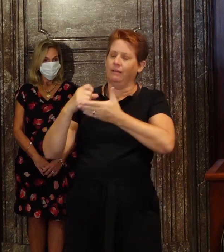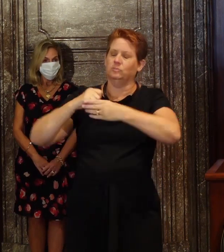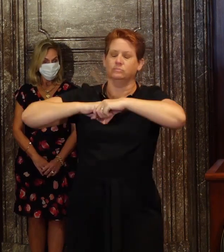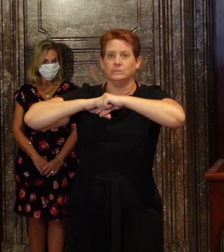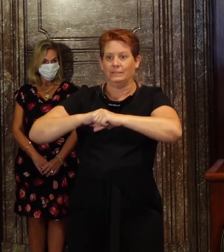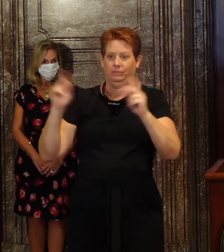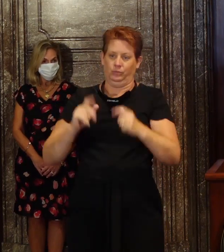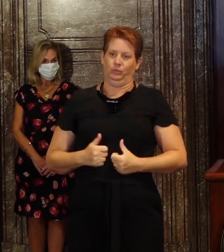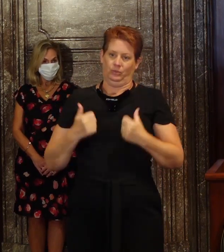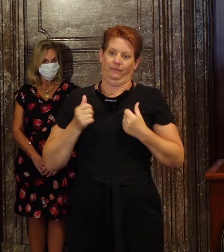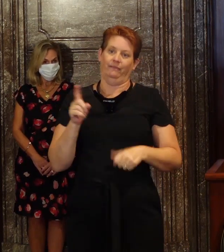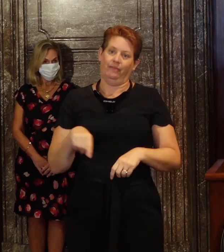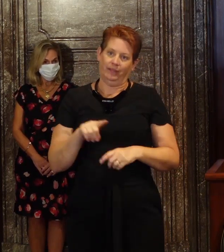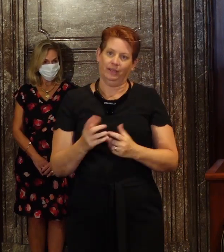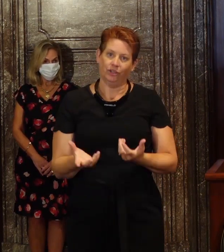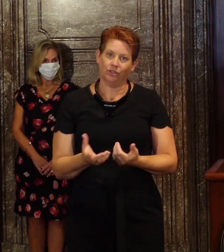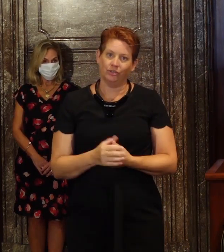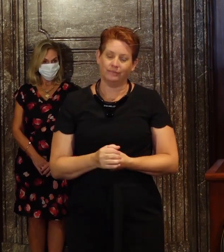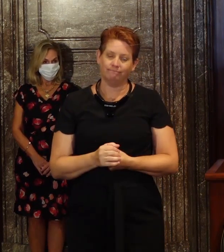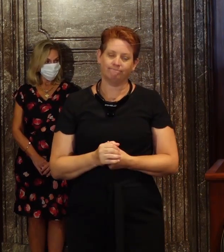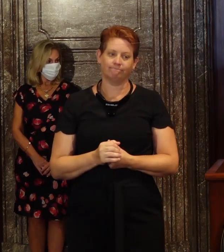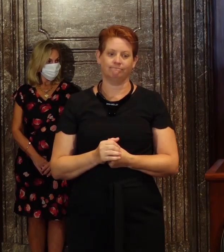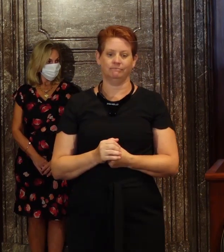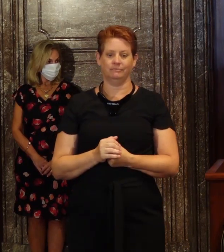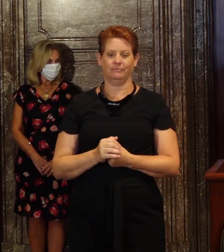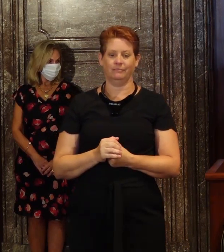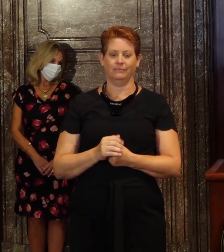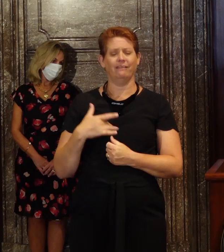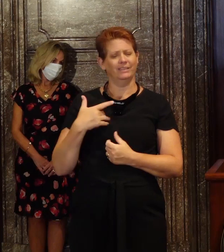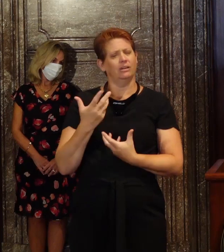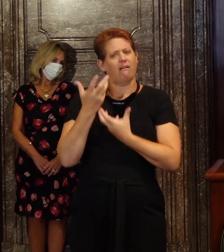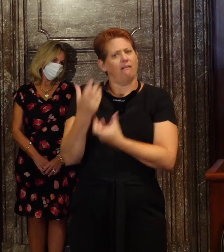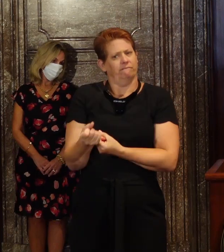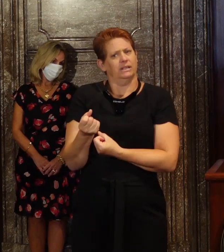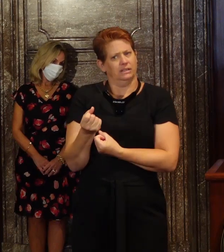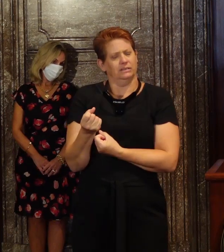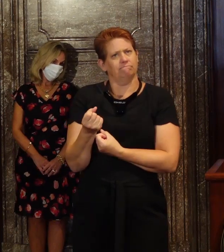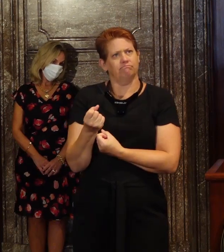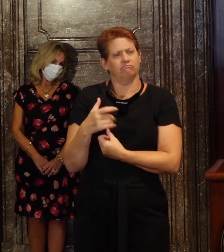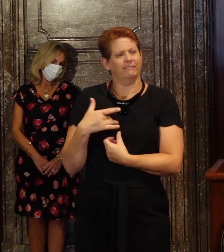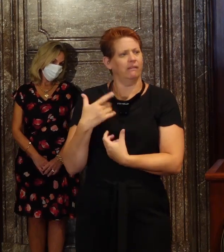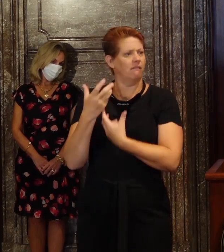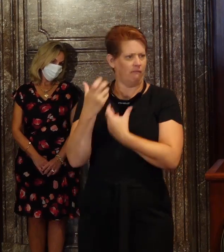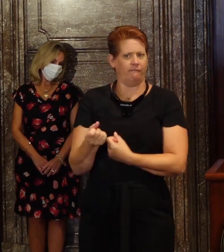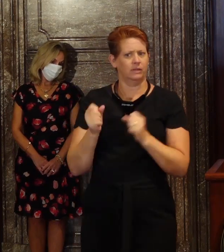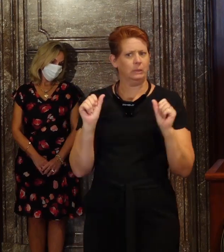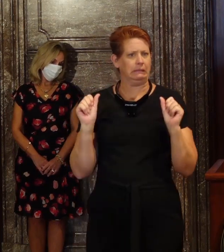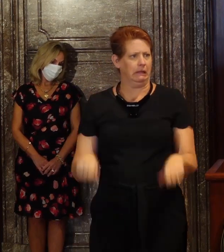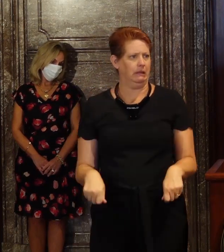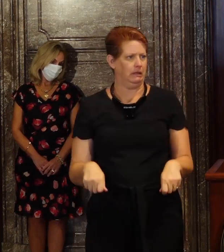residents. You know, I am really confident that that we'll be able to